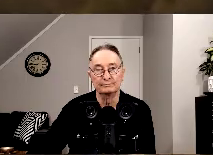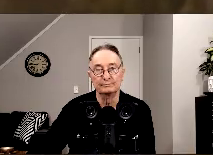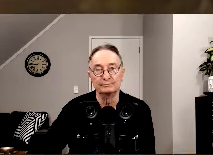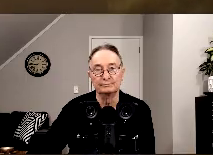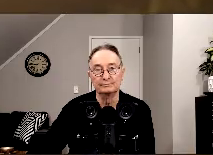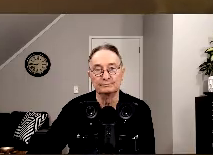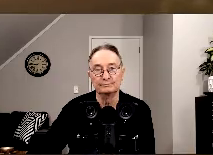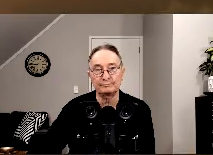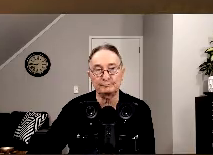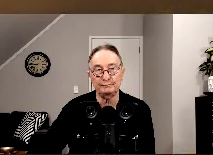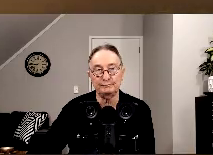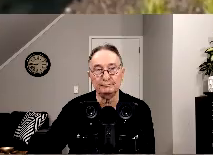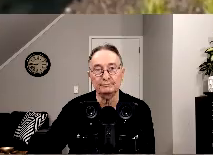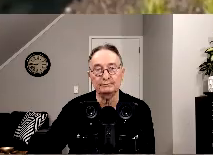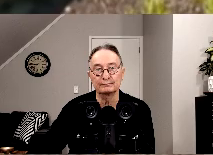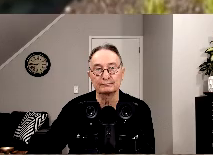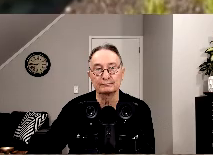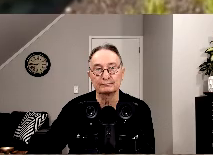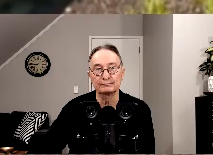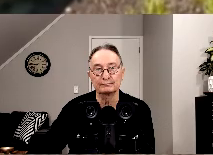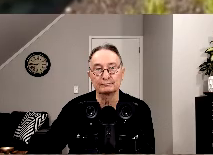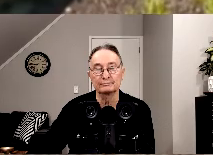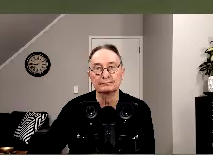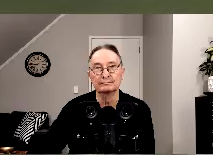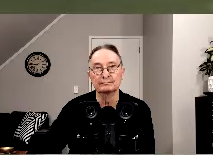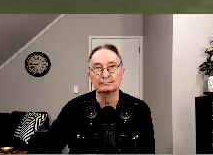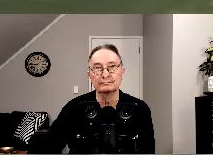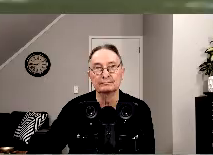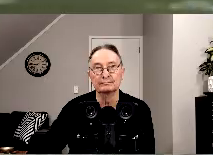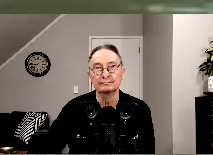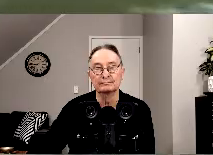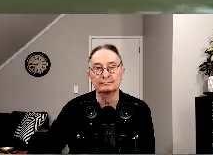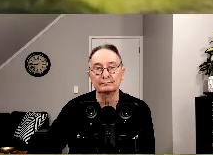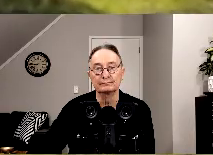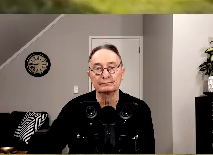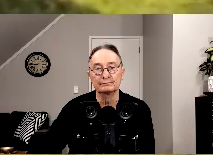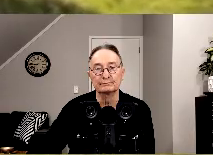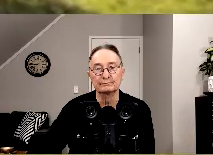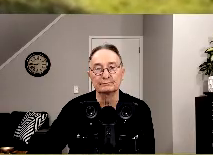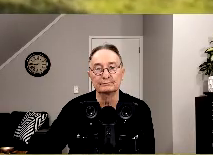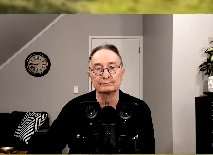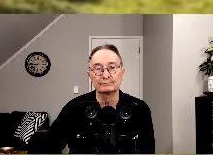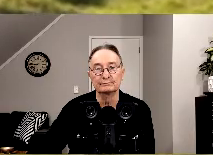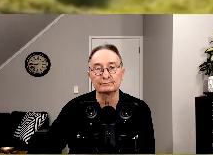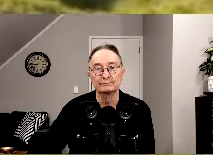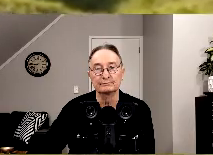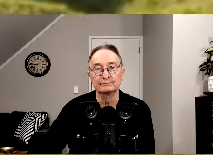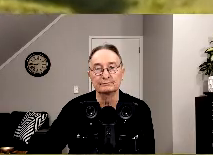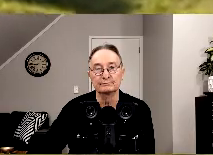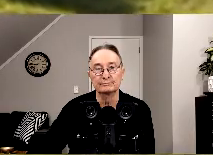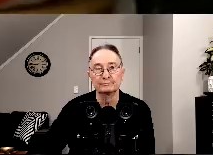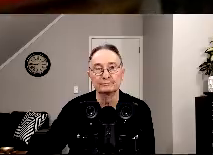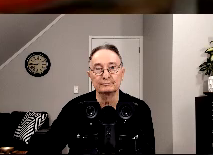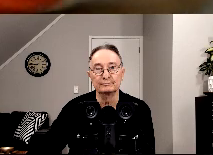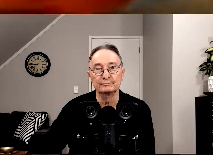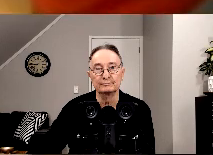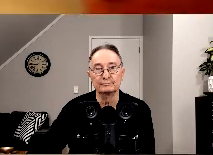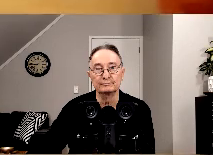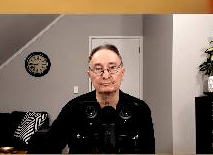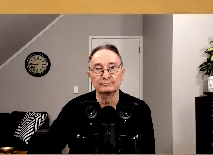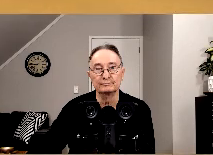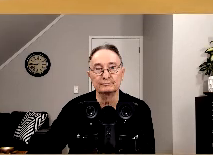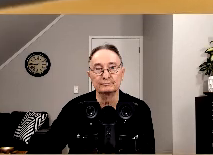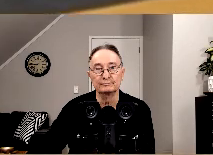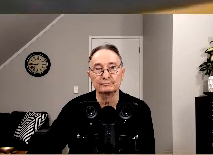Examples include Te Urewera National Park, the Waikato and Whanganui Rivers, 14 tupuna maunga across Auckland, and Māori seats